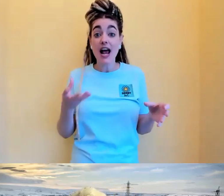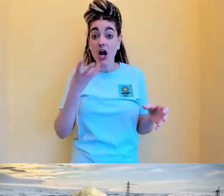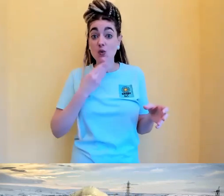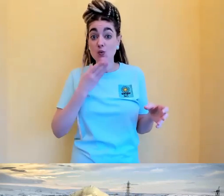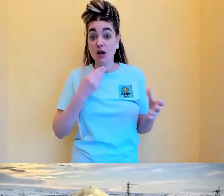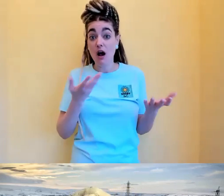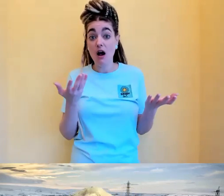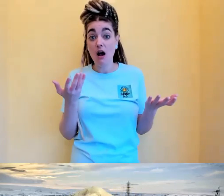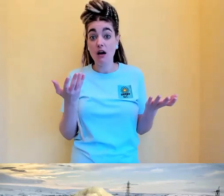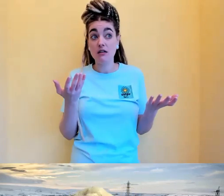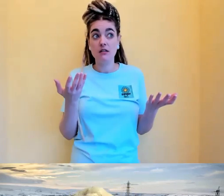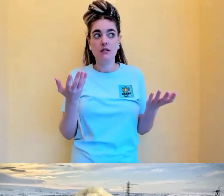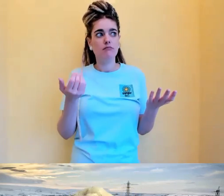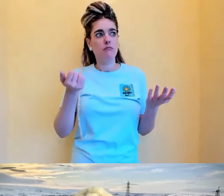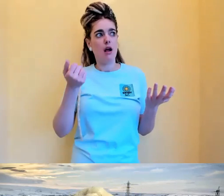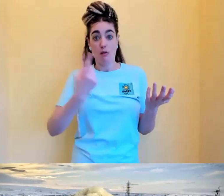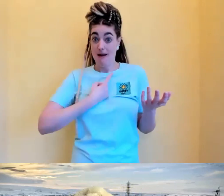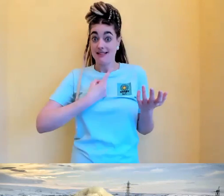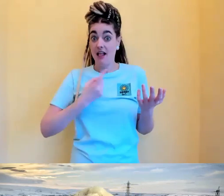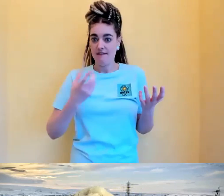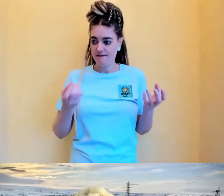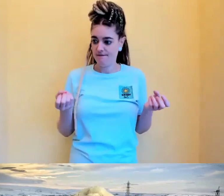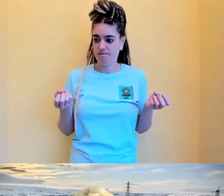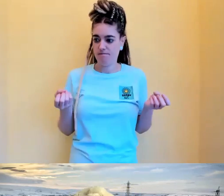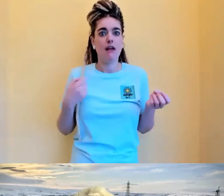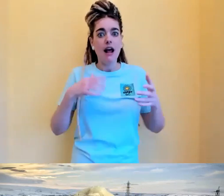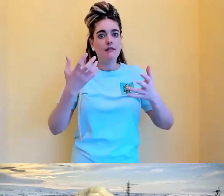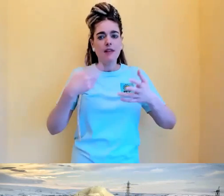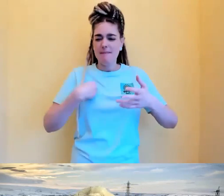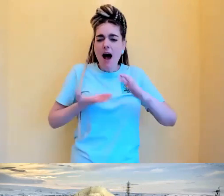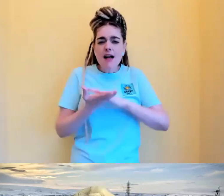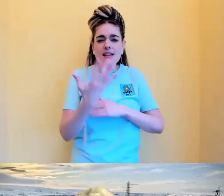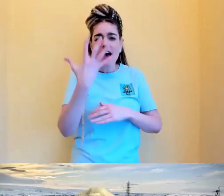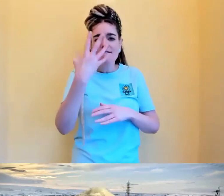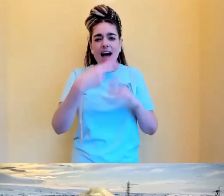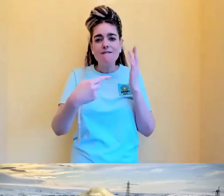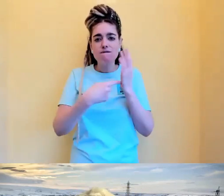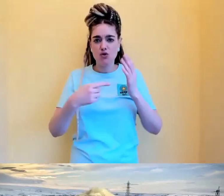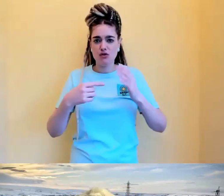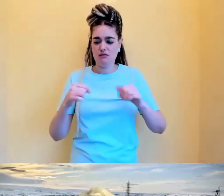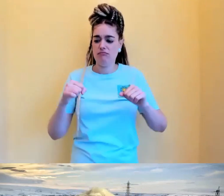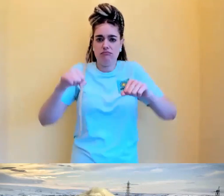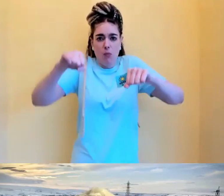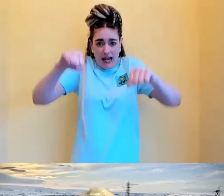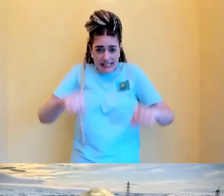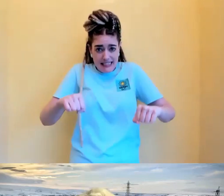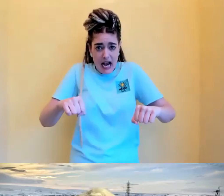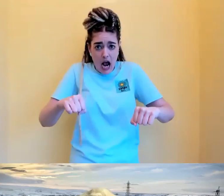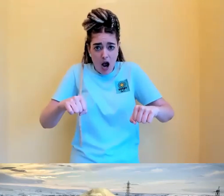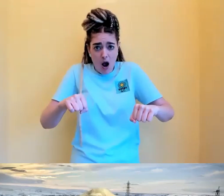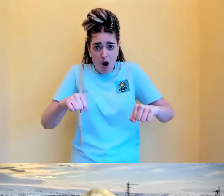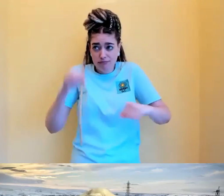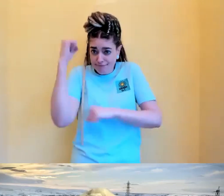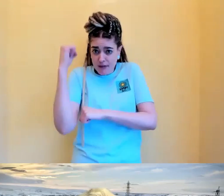you, but I'm a manual wheelchair user that sits in my chair just under 5 foot because I'm tall and my chair is big. So almost everything is wrong for